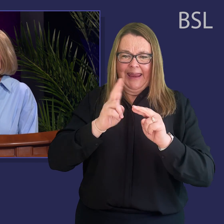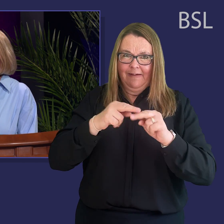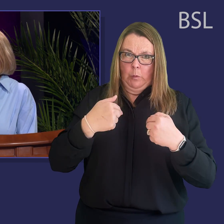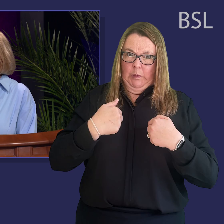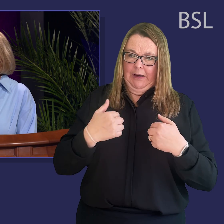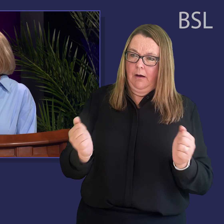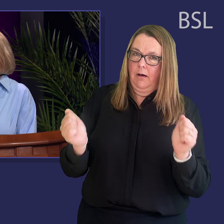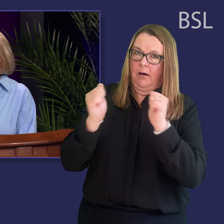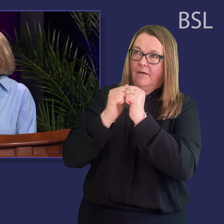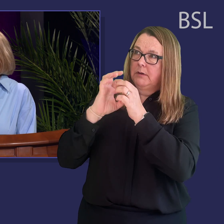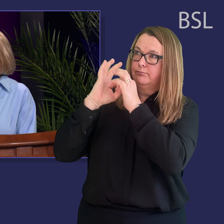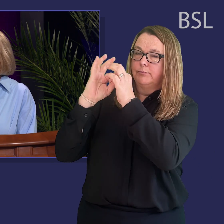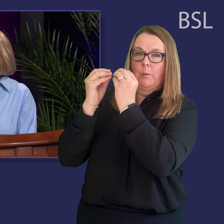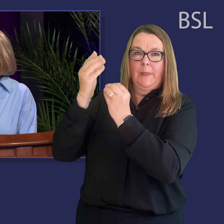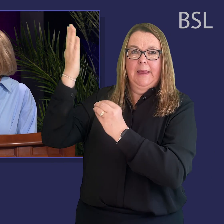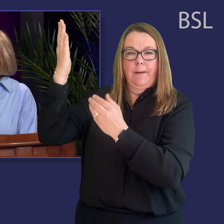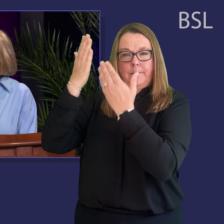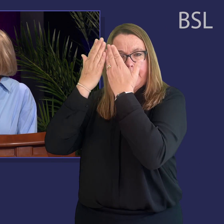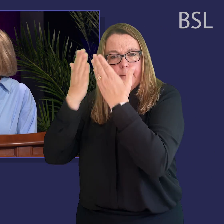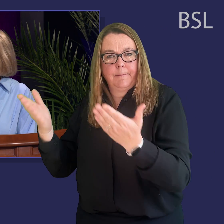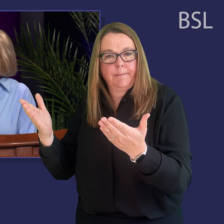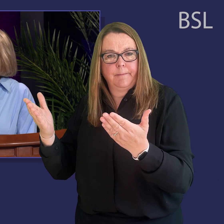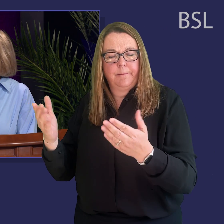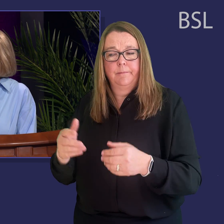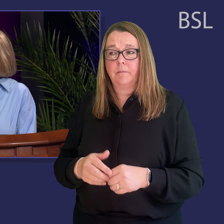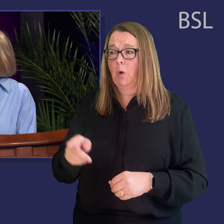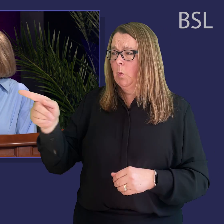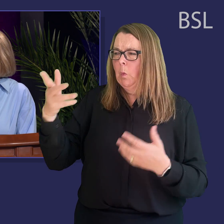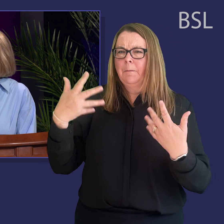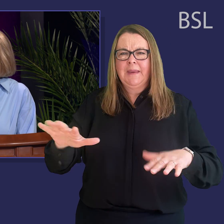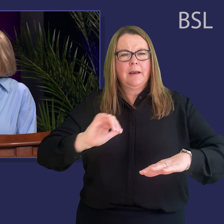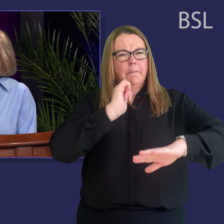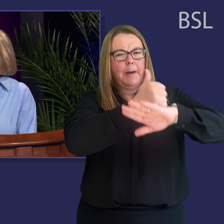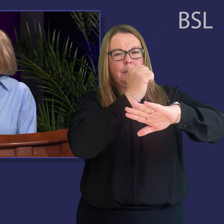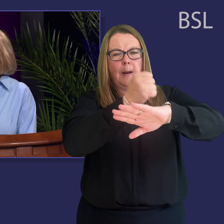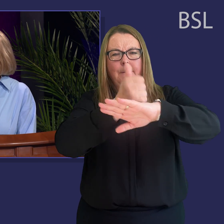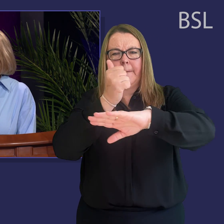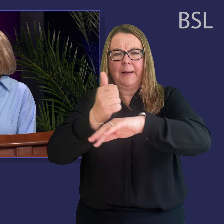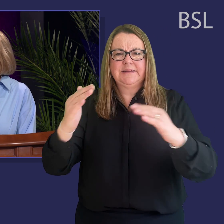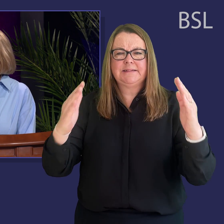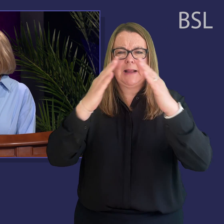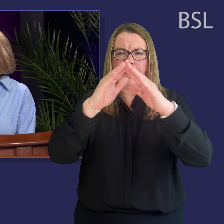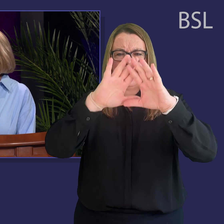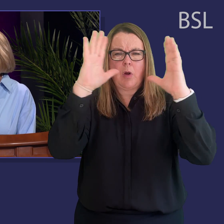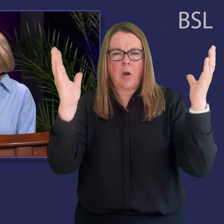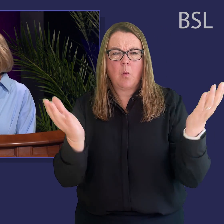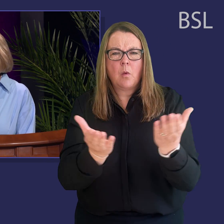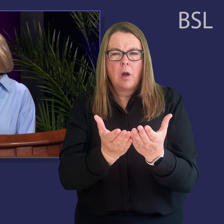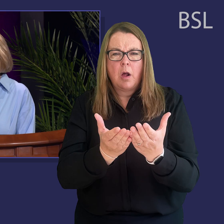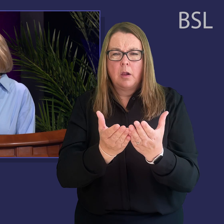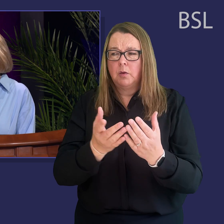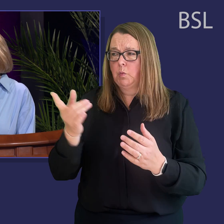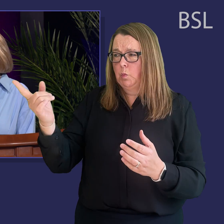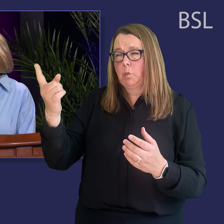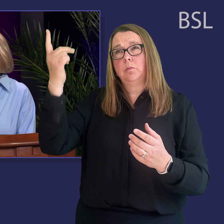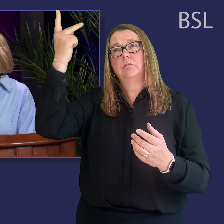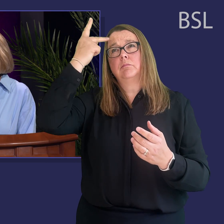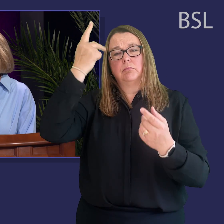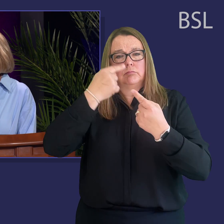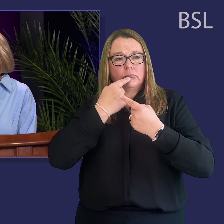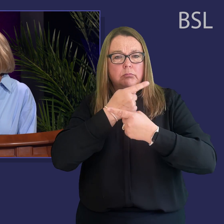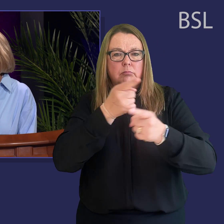building around the world has been accompanied by prophetic invitations to do the spiritually invigorating work